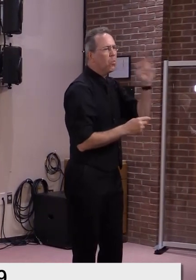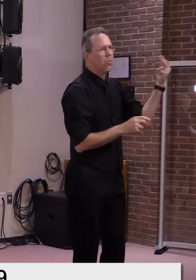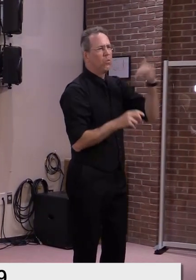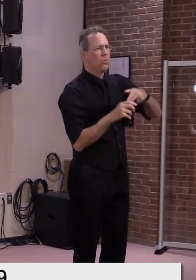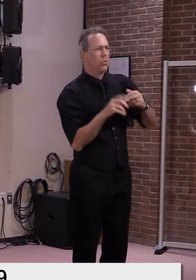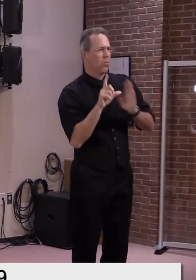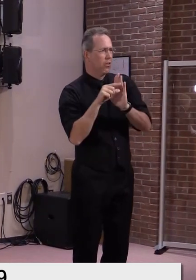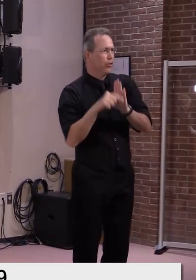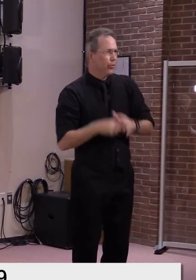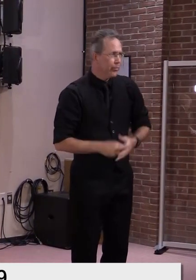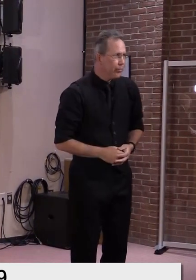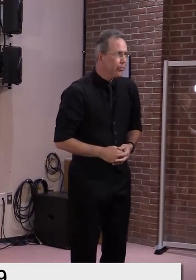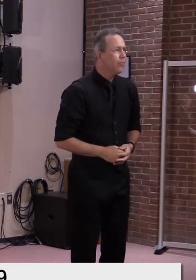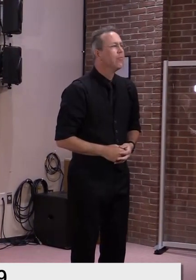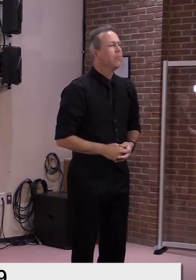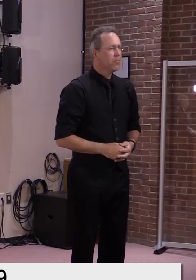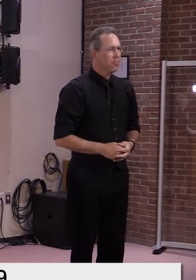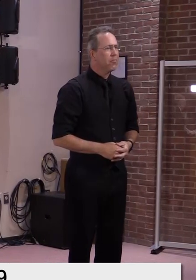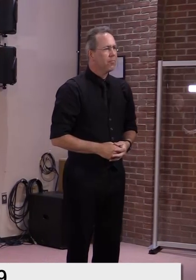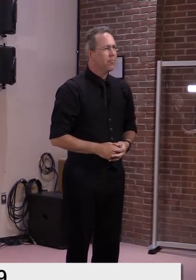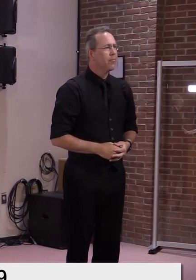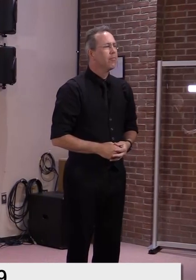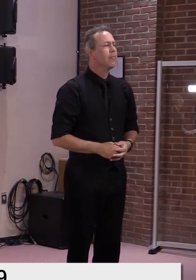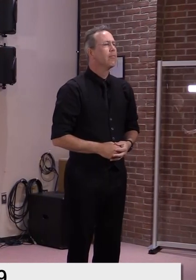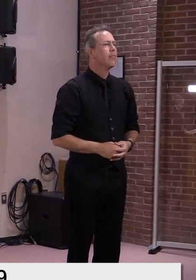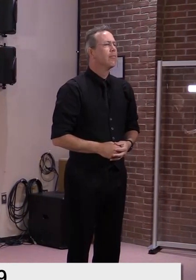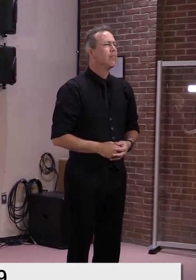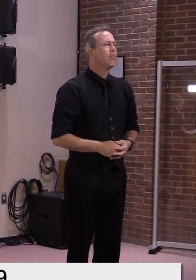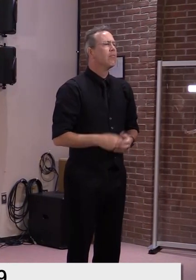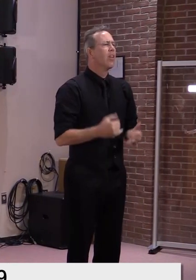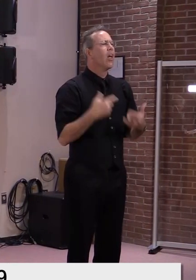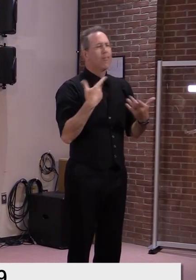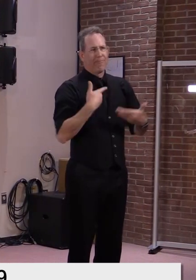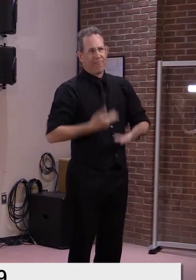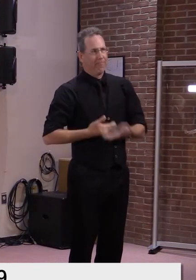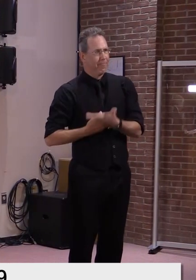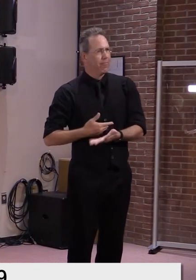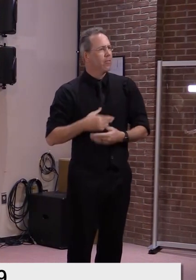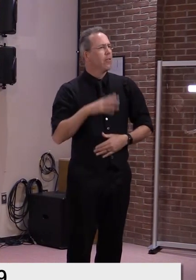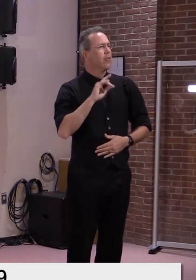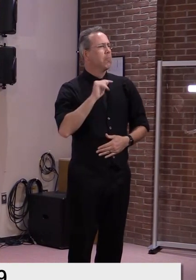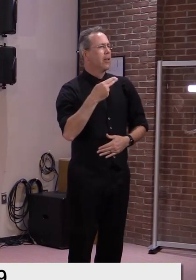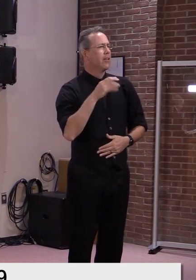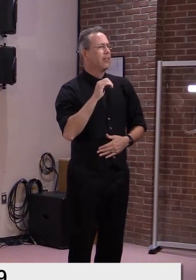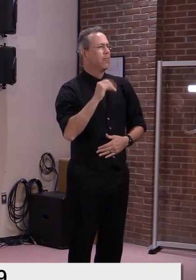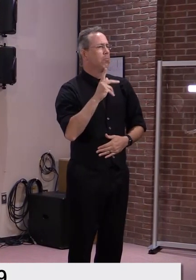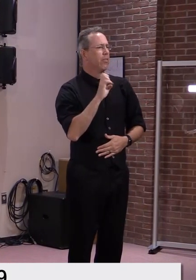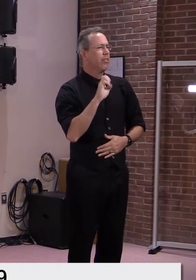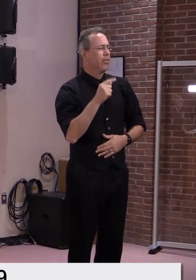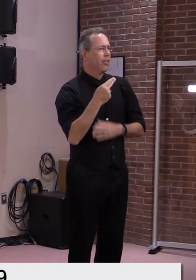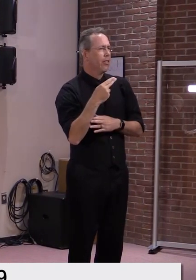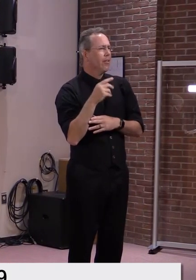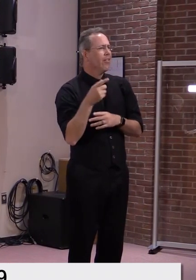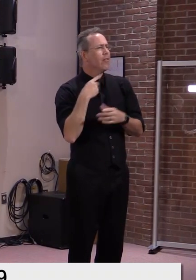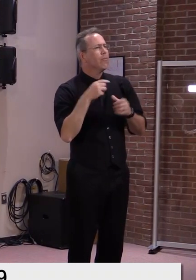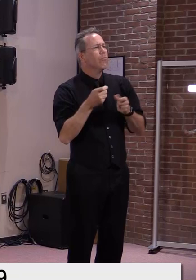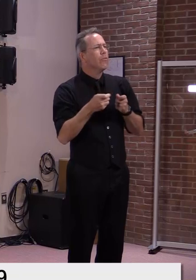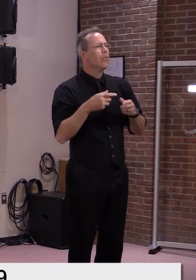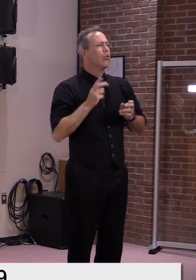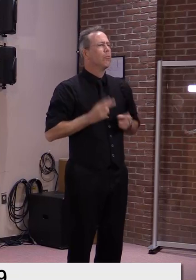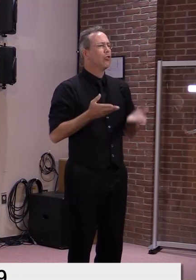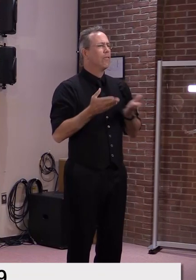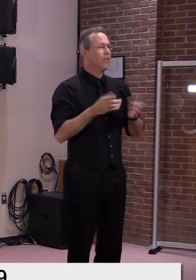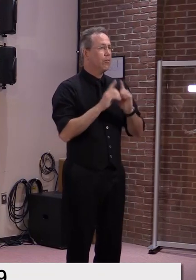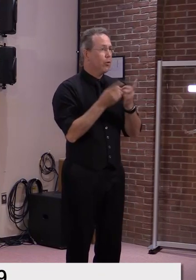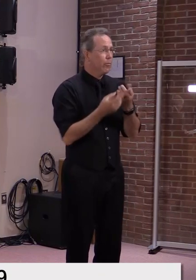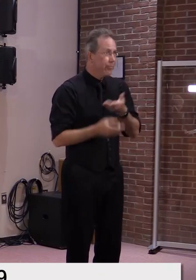be joining us shortly. I'm Mike Smith, Secretary of the Agency of Human Services, and I'll start off with an update on our